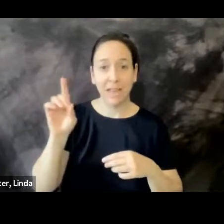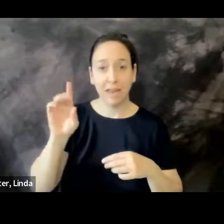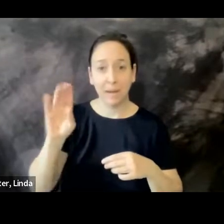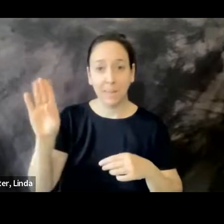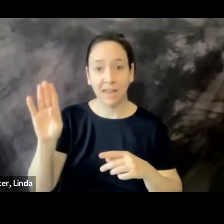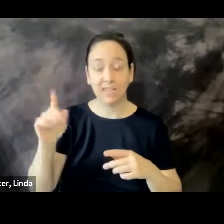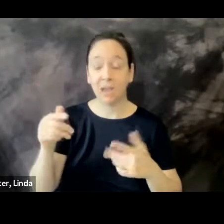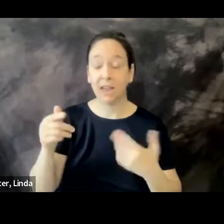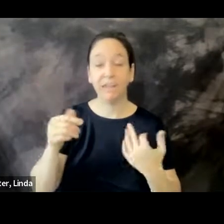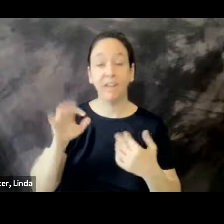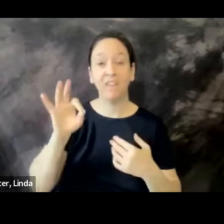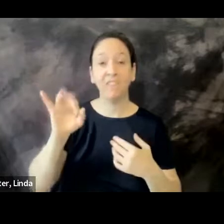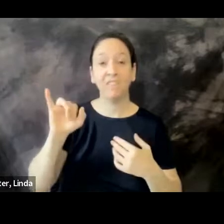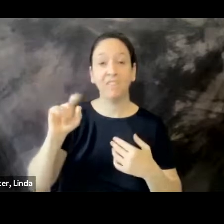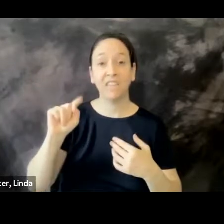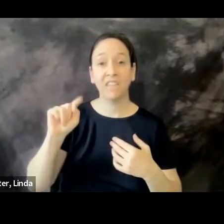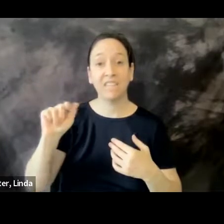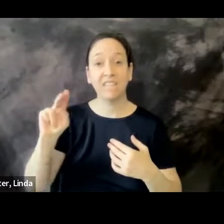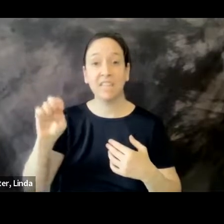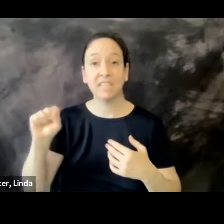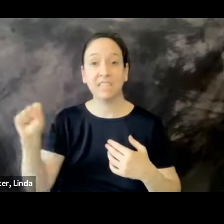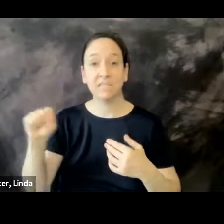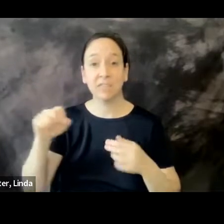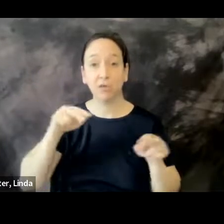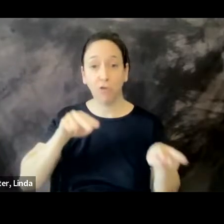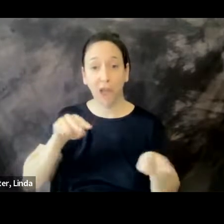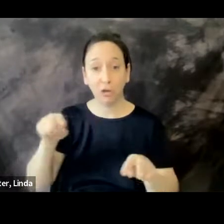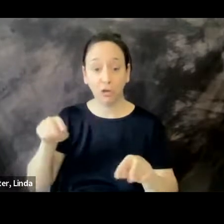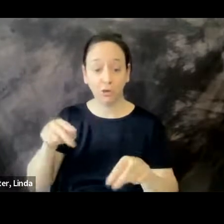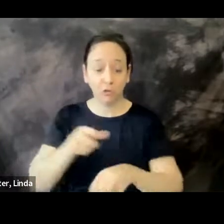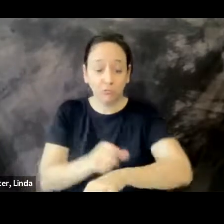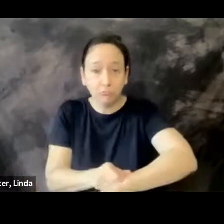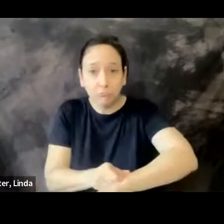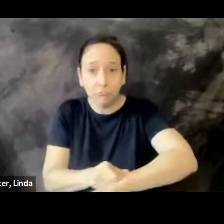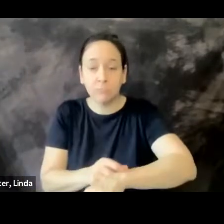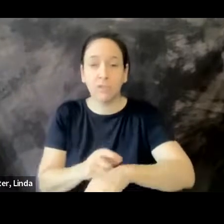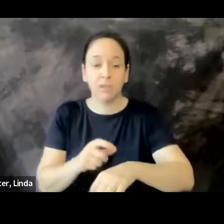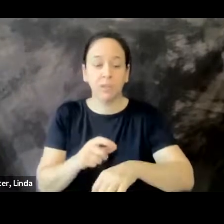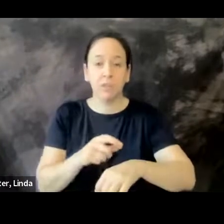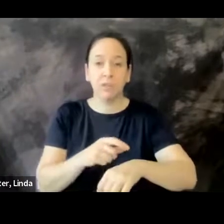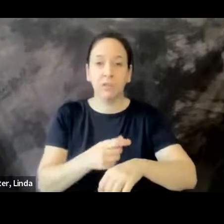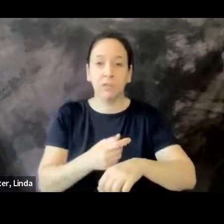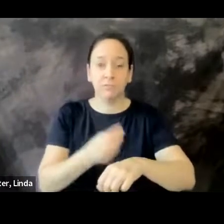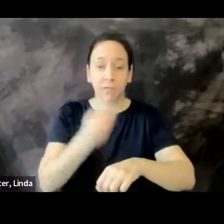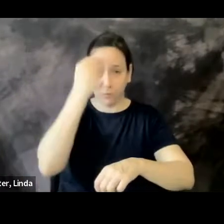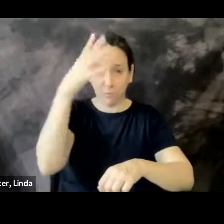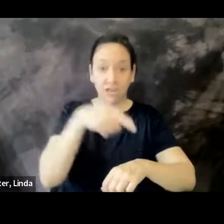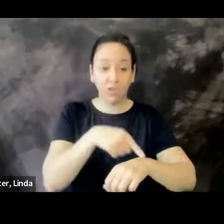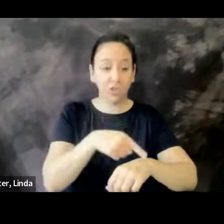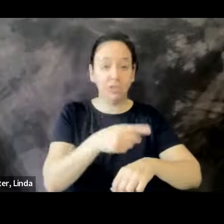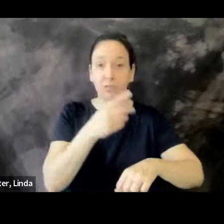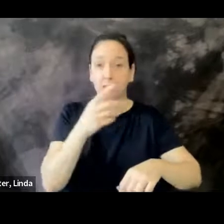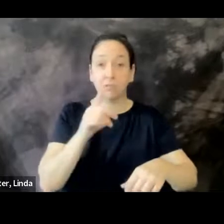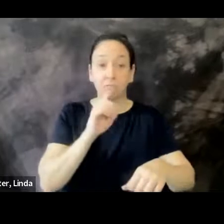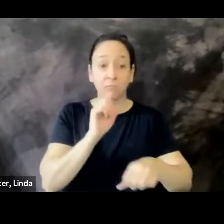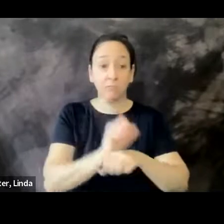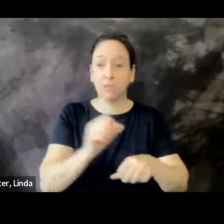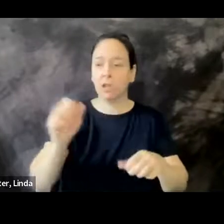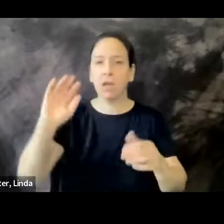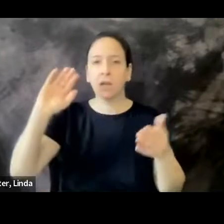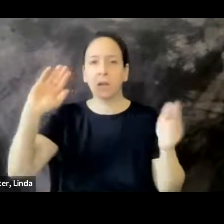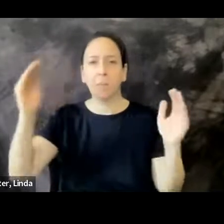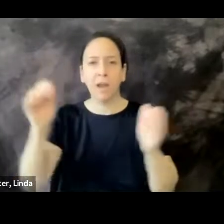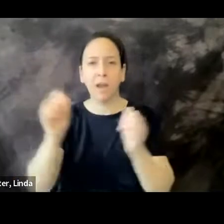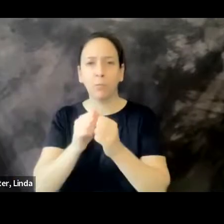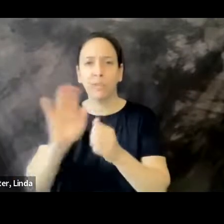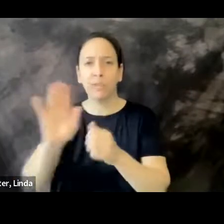by employers that then get cross-referenced with how people actually spend their time. Again, this